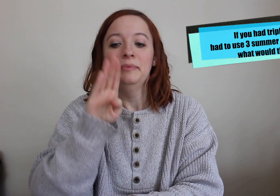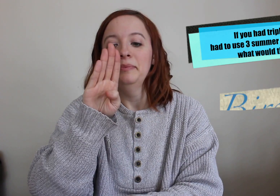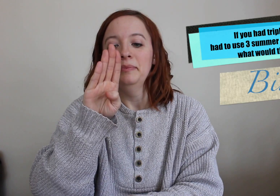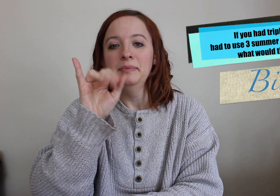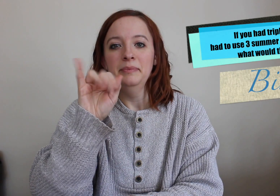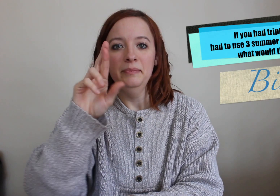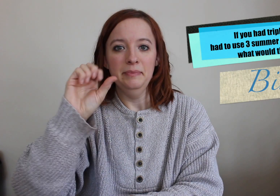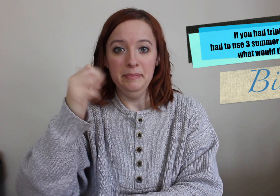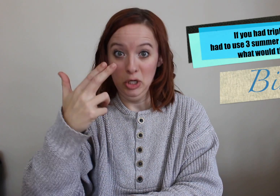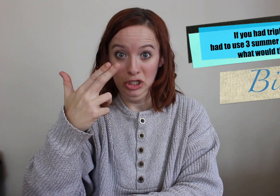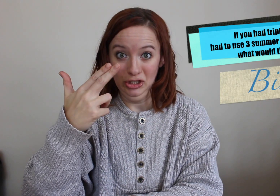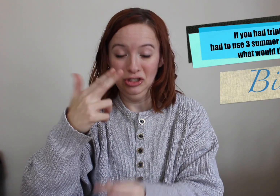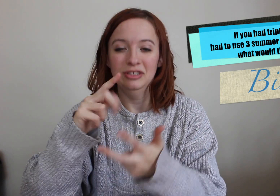names are Birch,